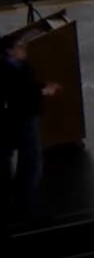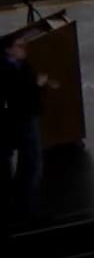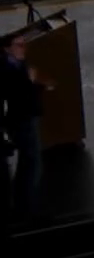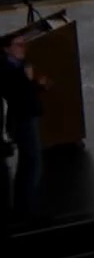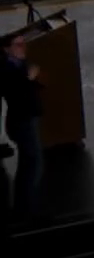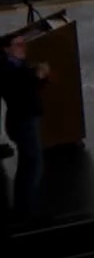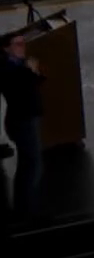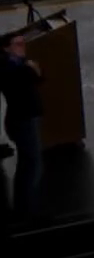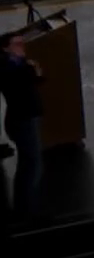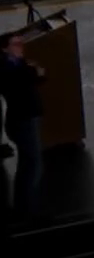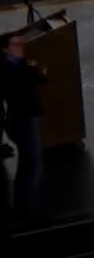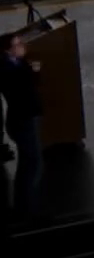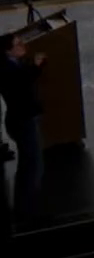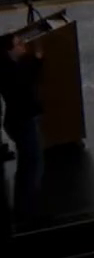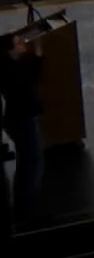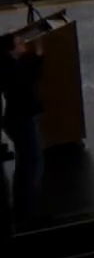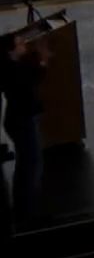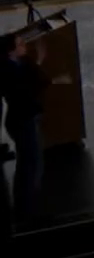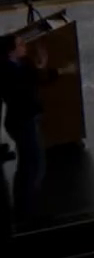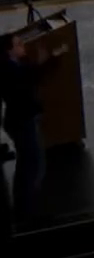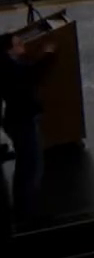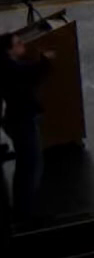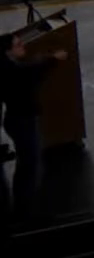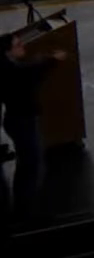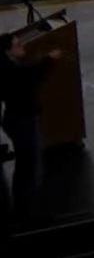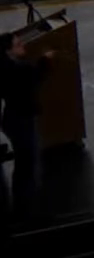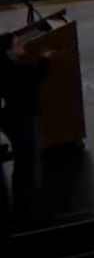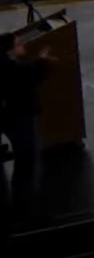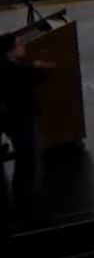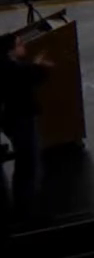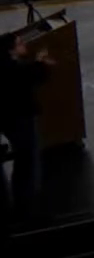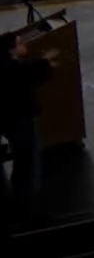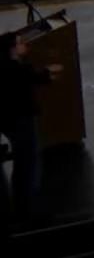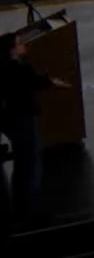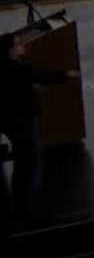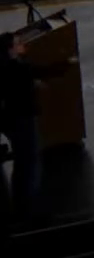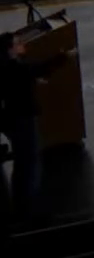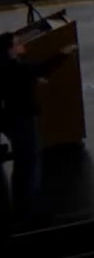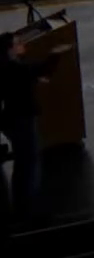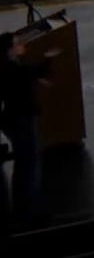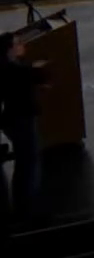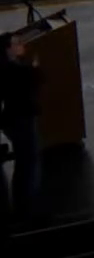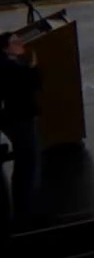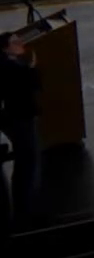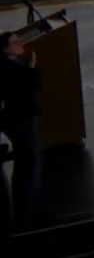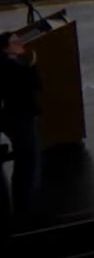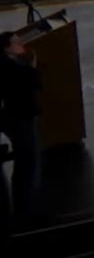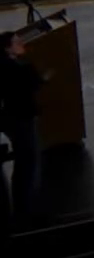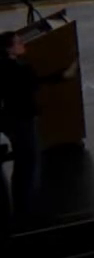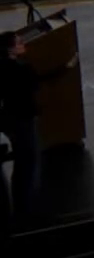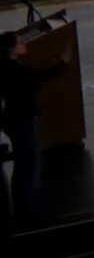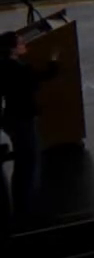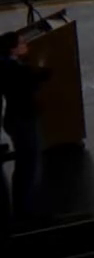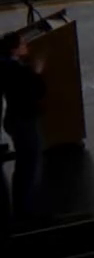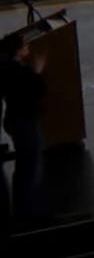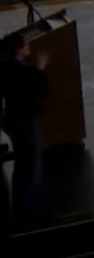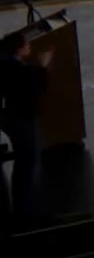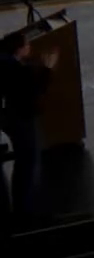of Jesus. Make us a beacon in